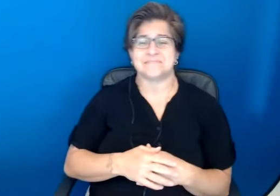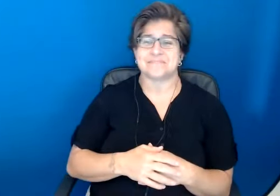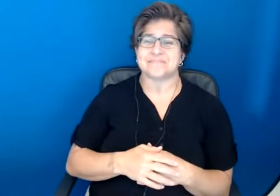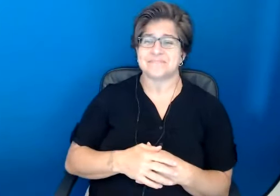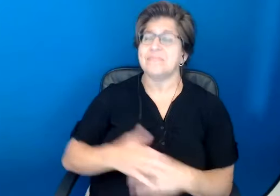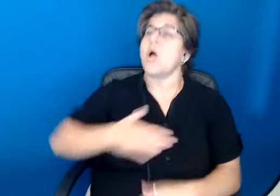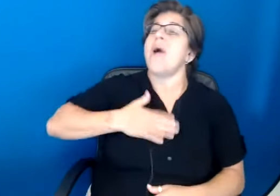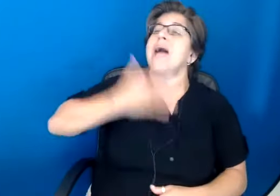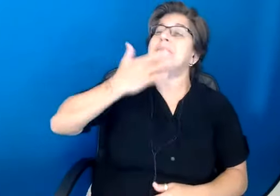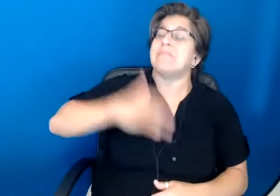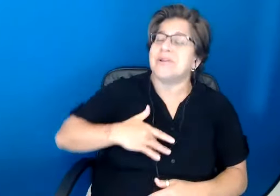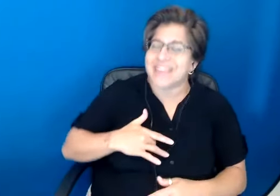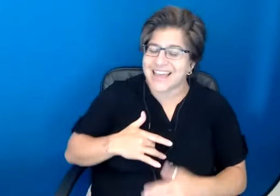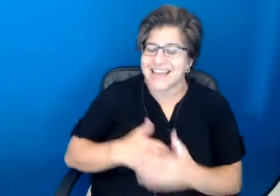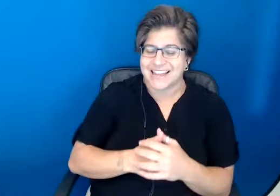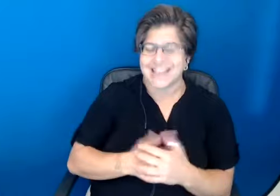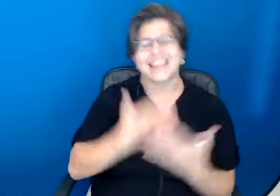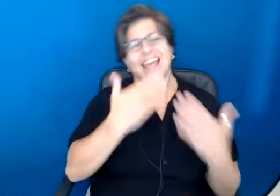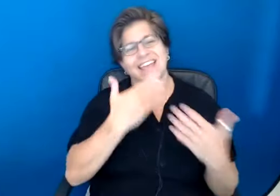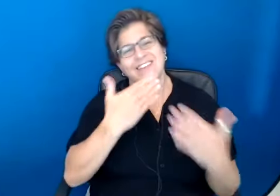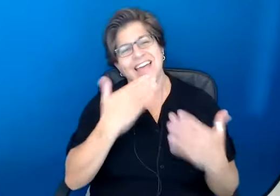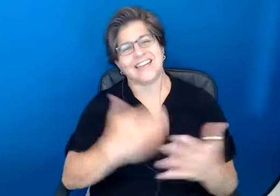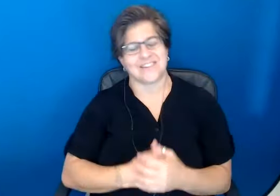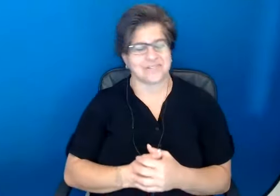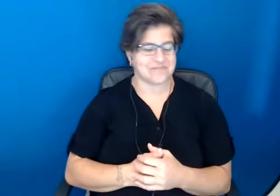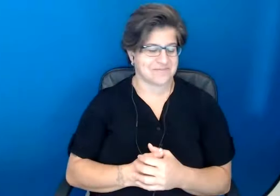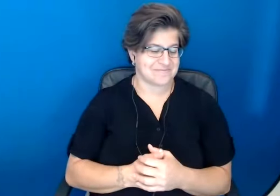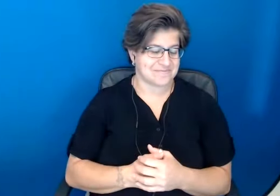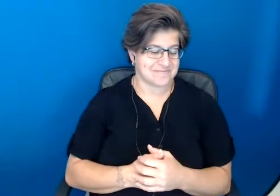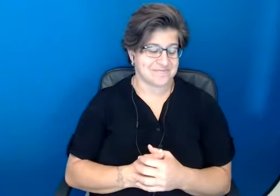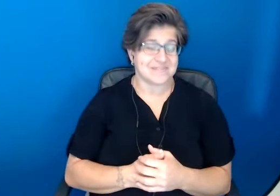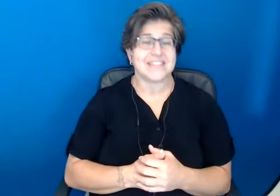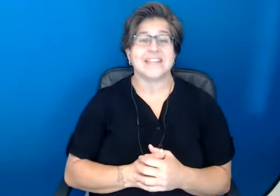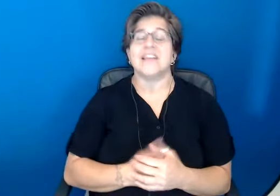Giffnock now. Hopefully I sound Giffnock. But I don't know if I've actually made